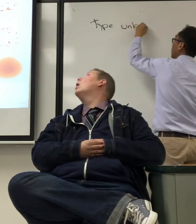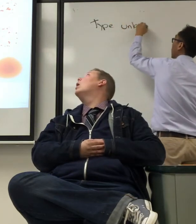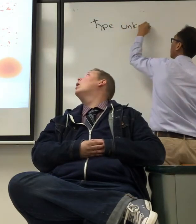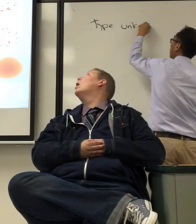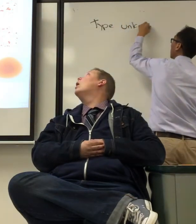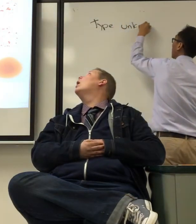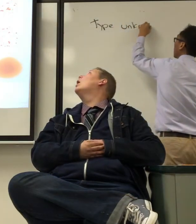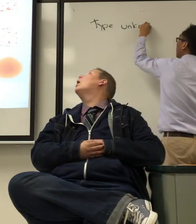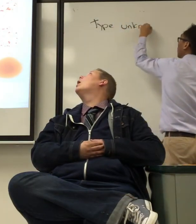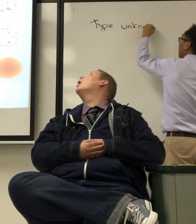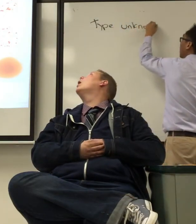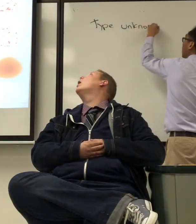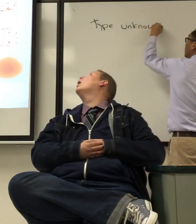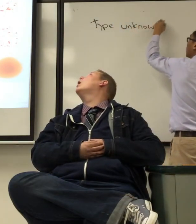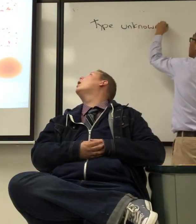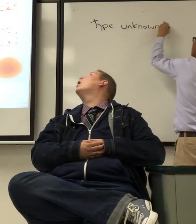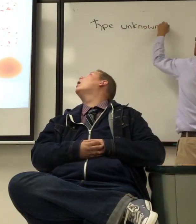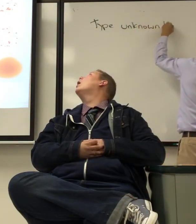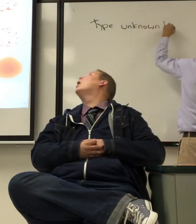unknown.